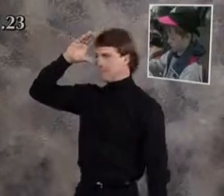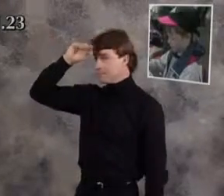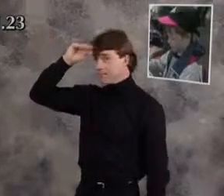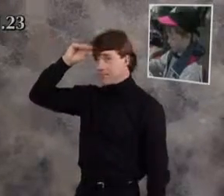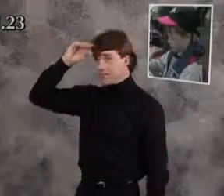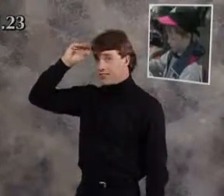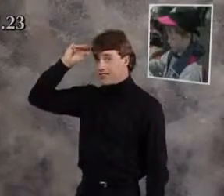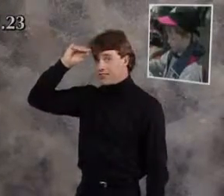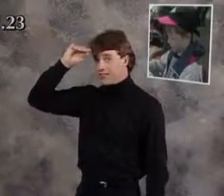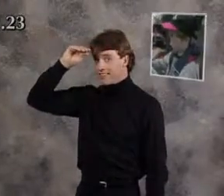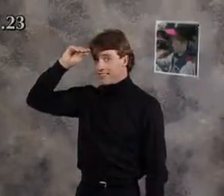Boy.